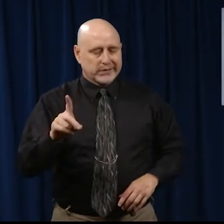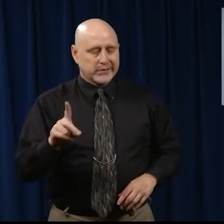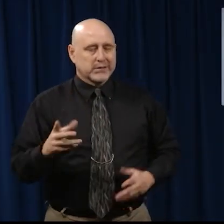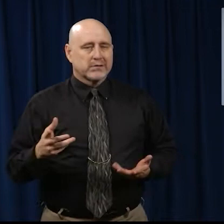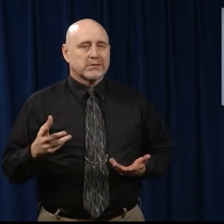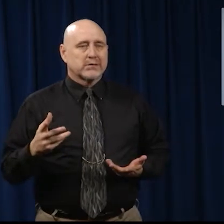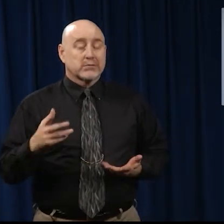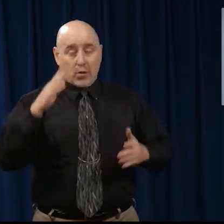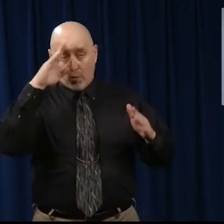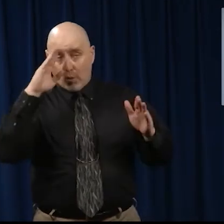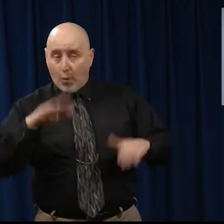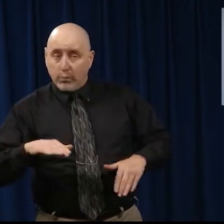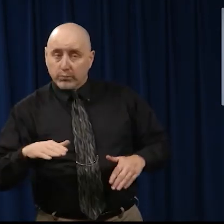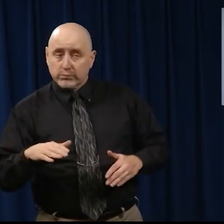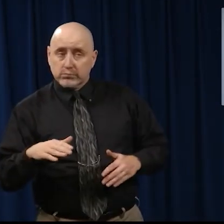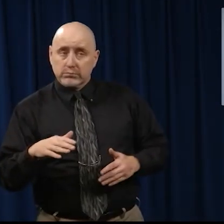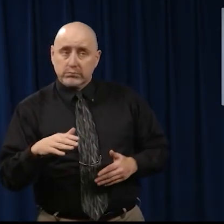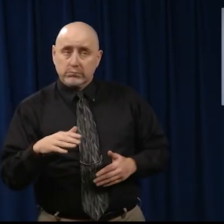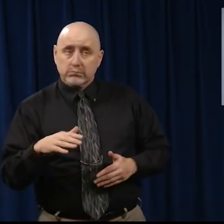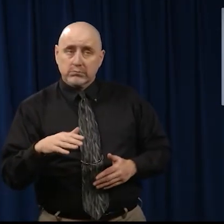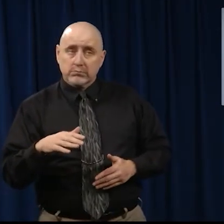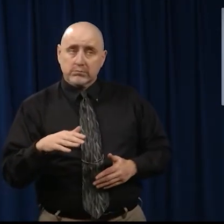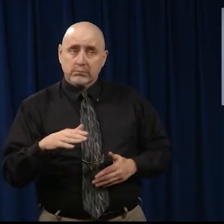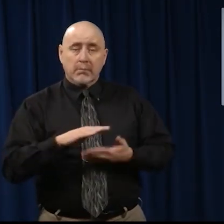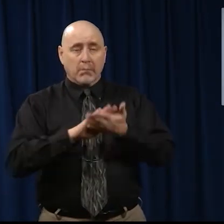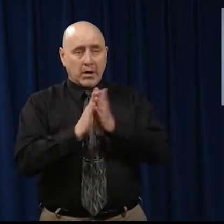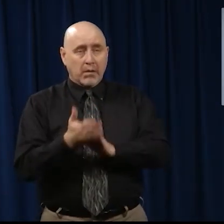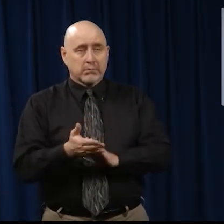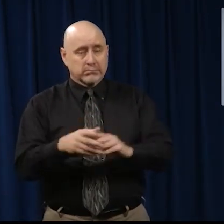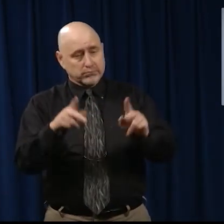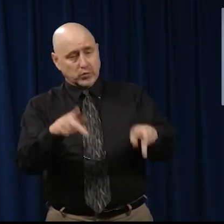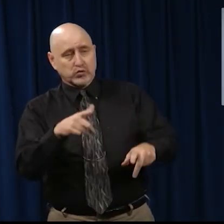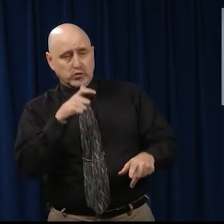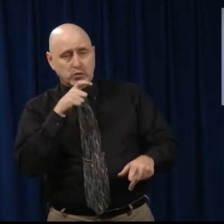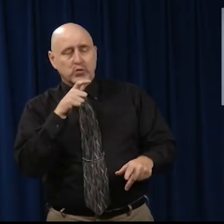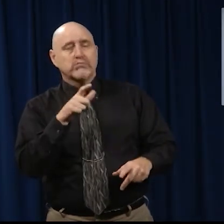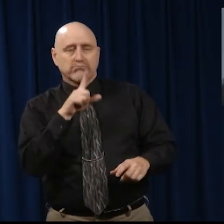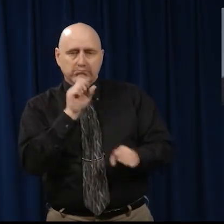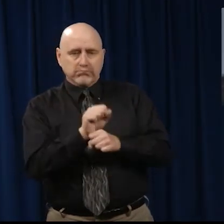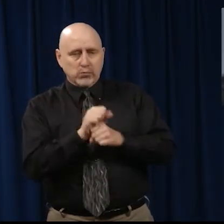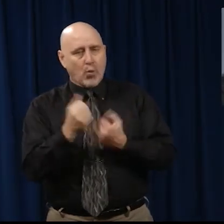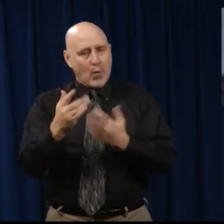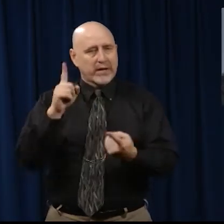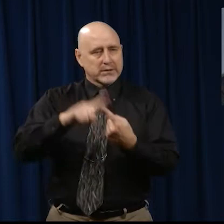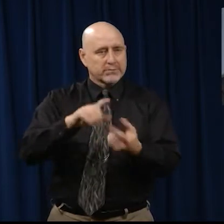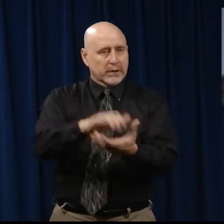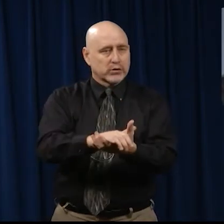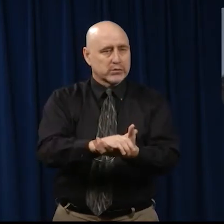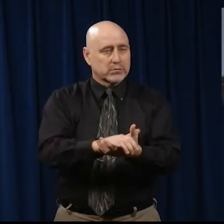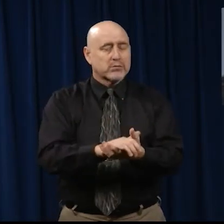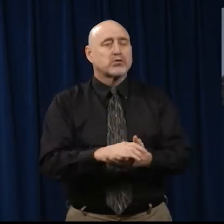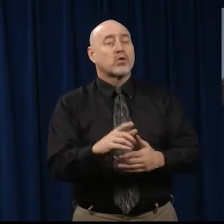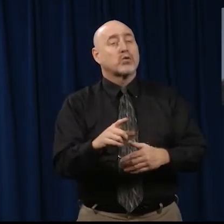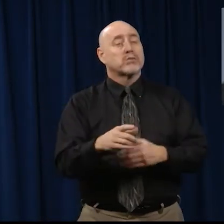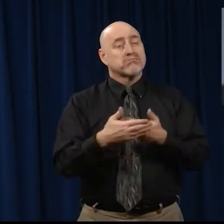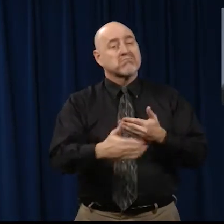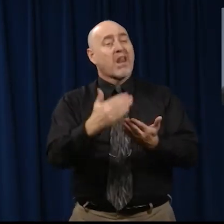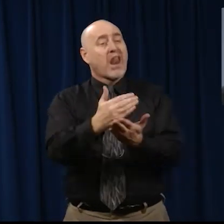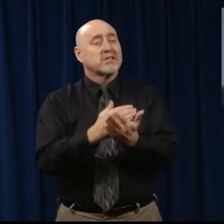wish I had waited. I hope that it will help you be one of those people who does wait. And here's what we're going to discuss in this